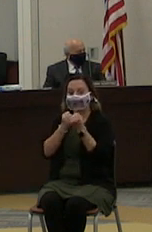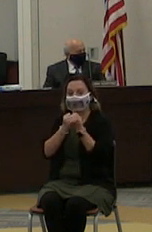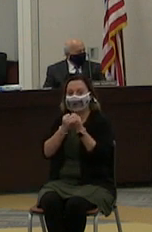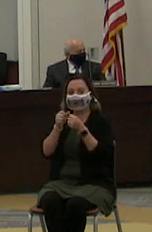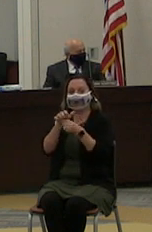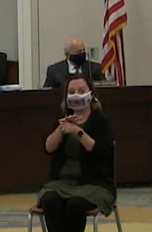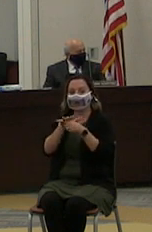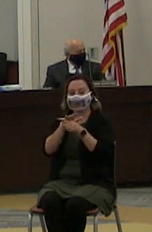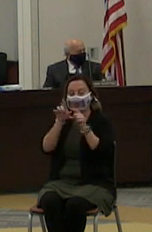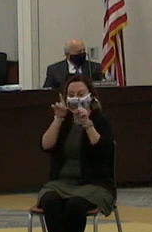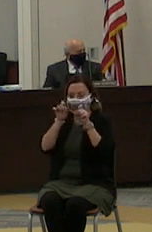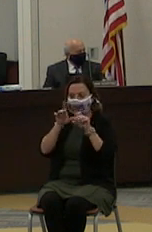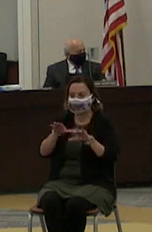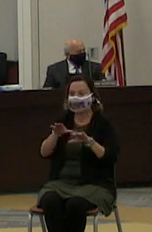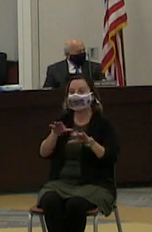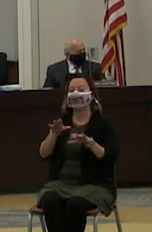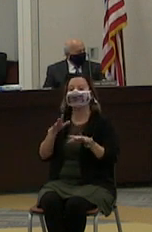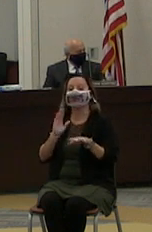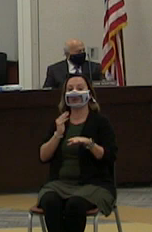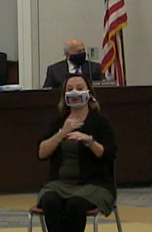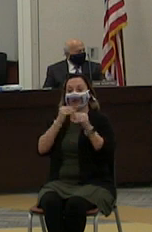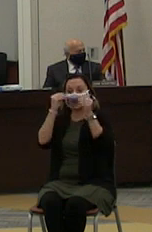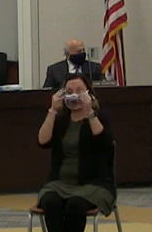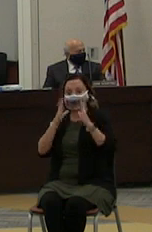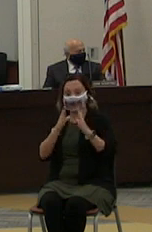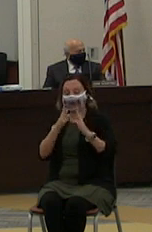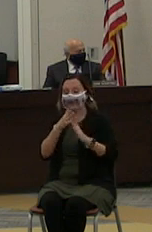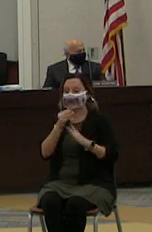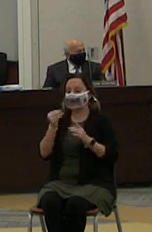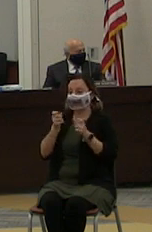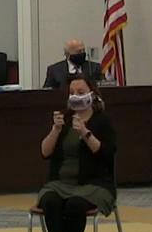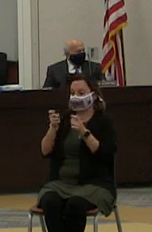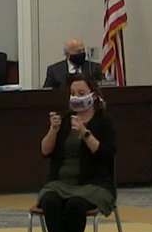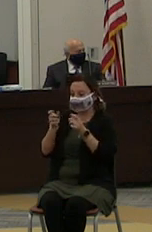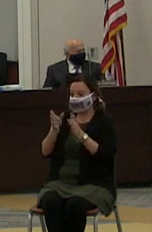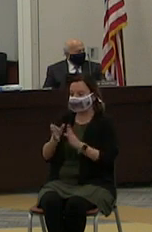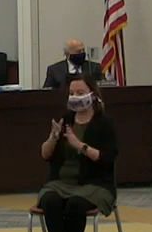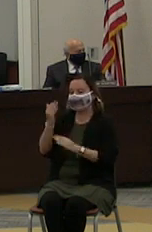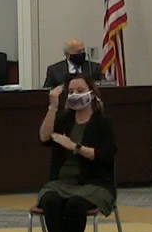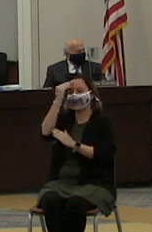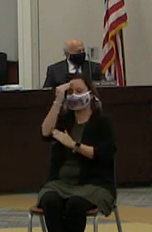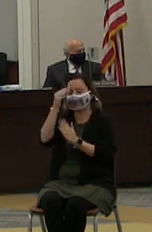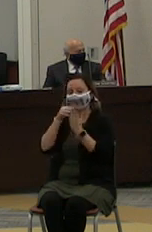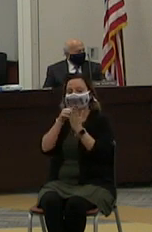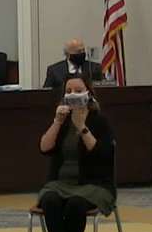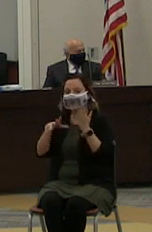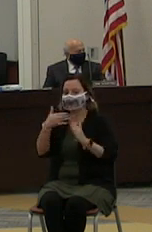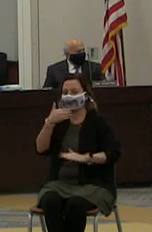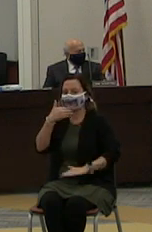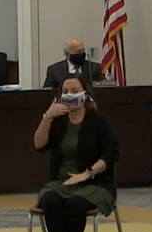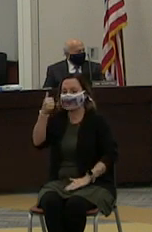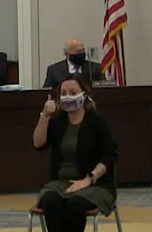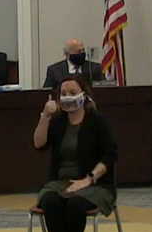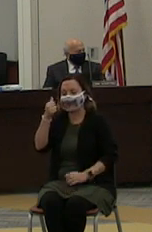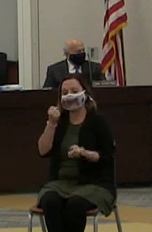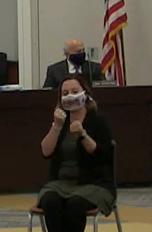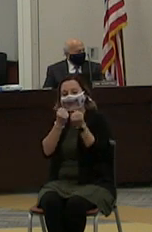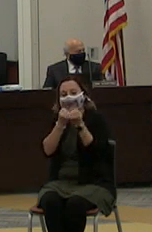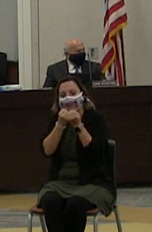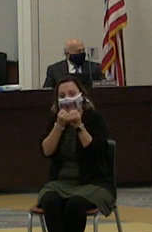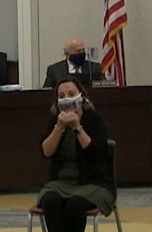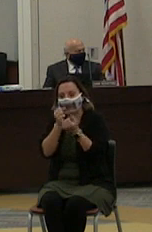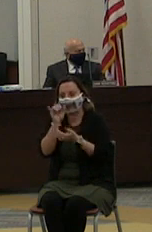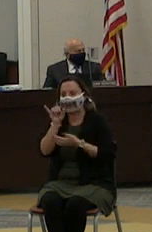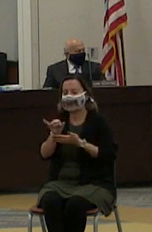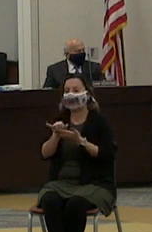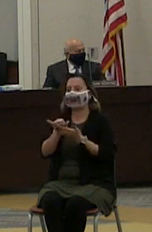done. Our teachers and our administrators know our students the best, and so I support that idea there in understanding